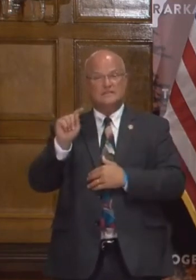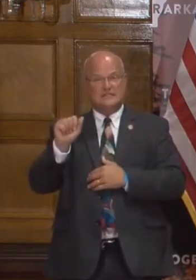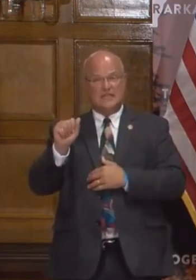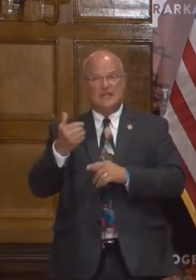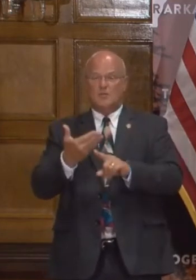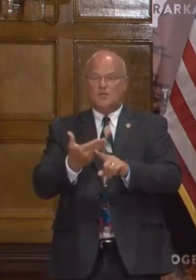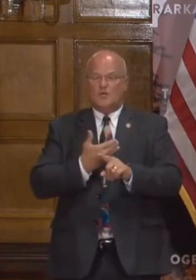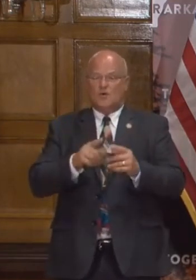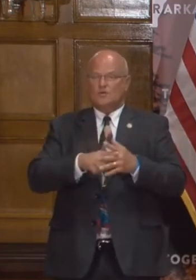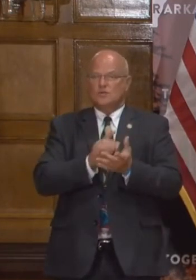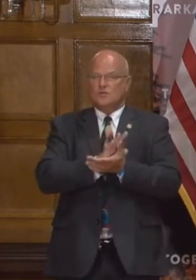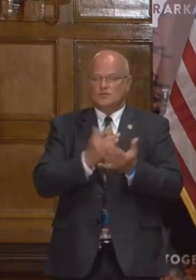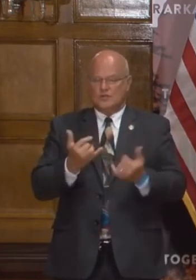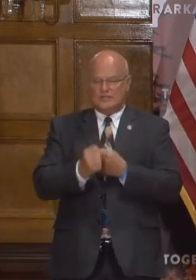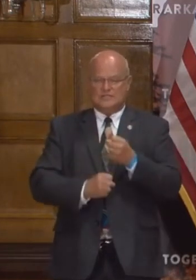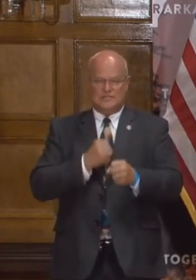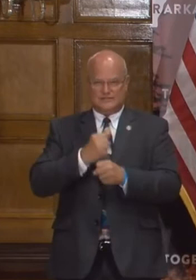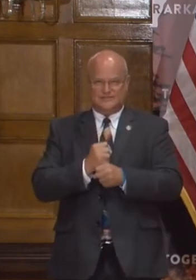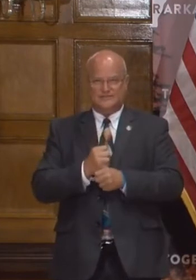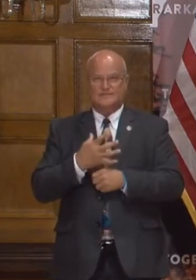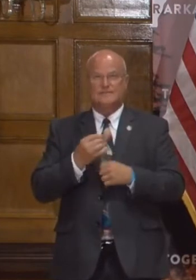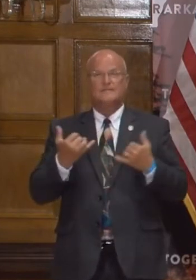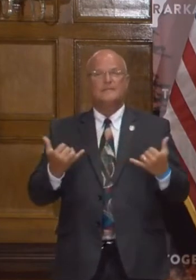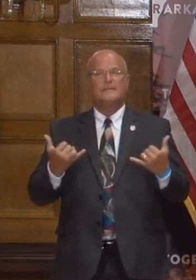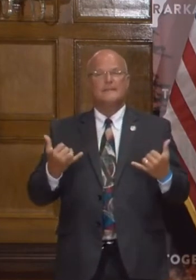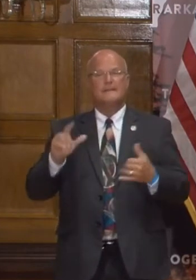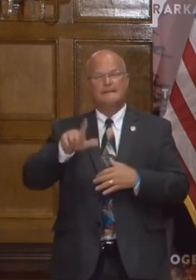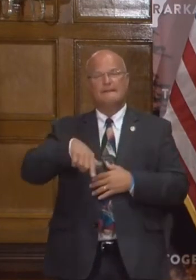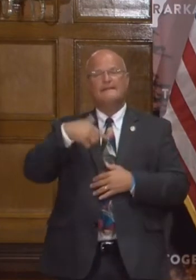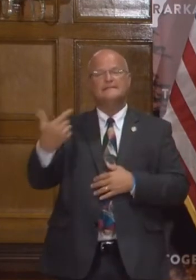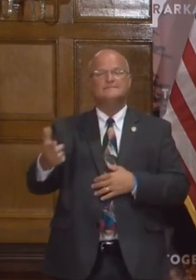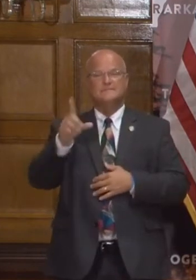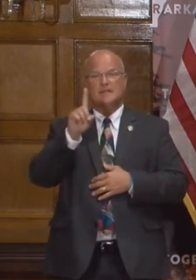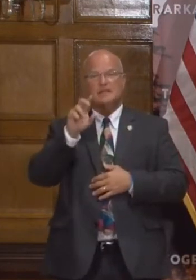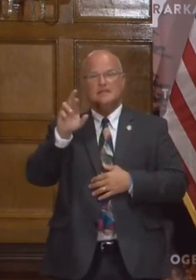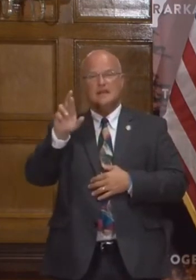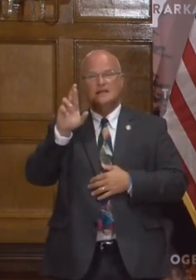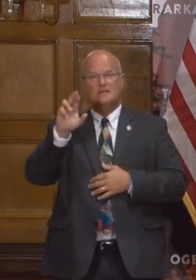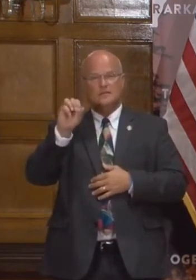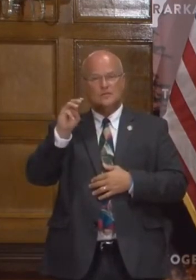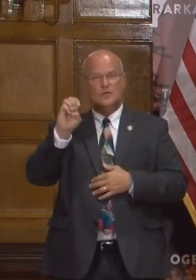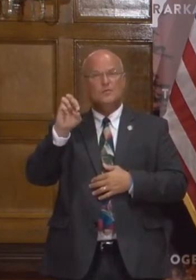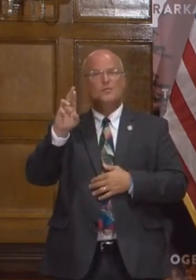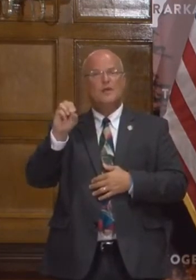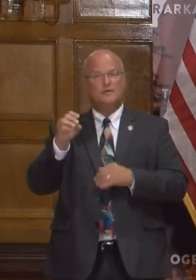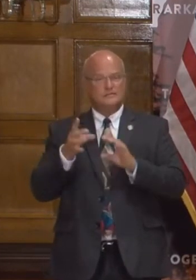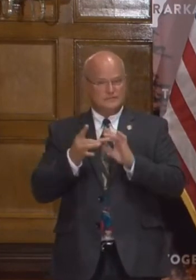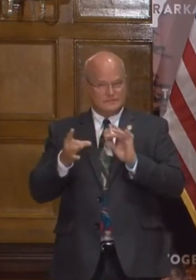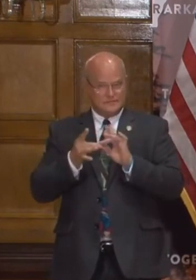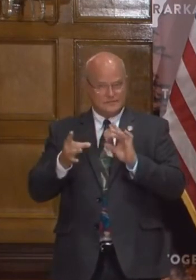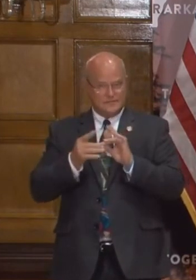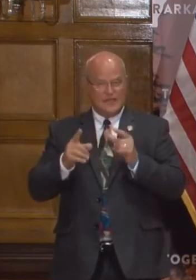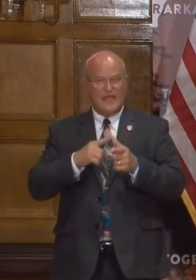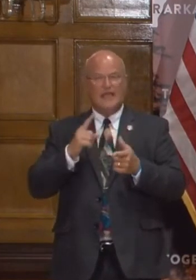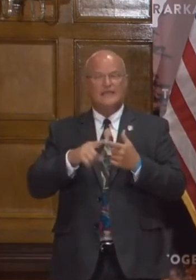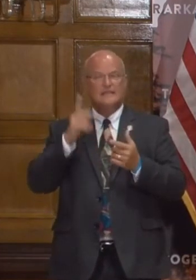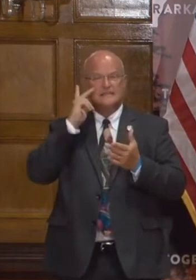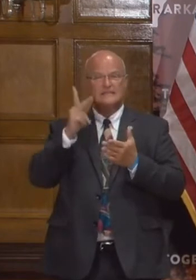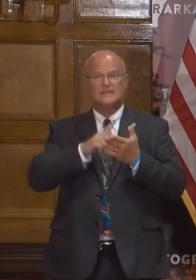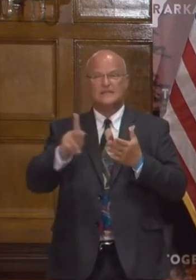we start school this year. And with that, let me ask Dr. Romero to come make his comments, followed by Secretary